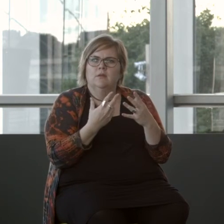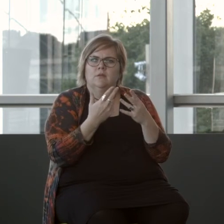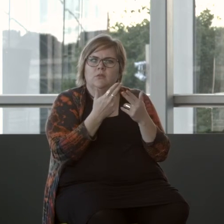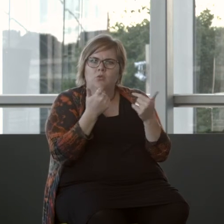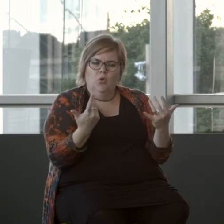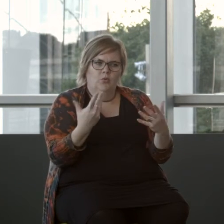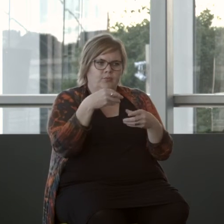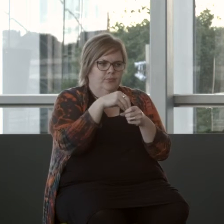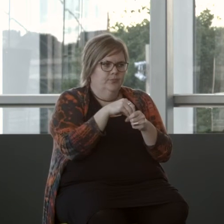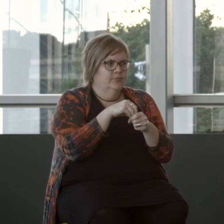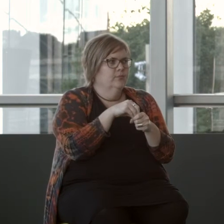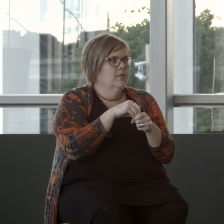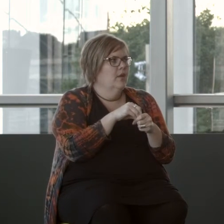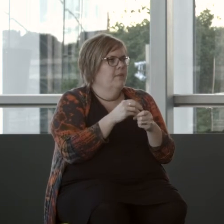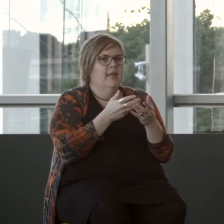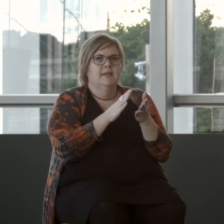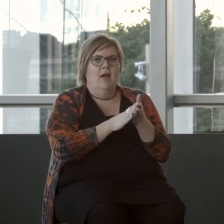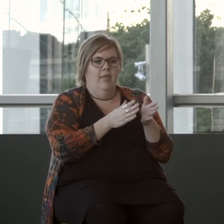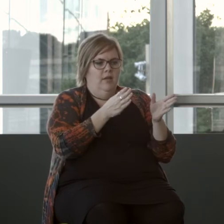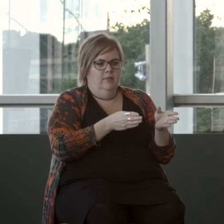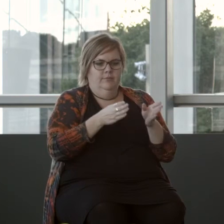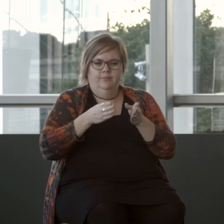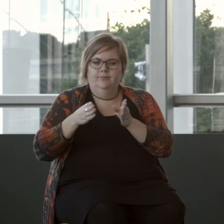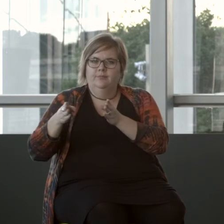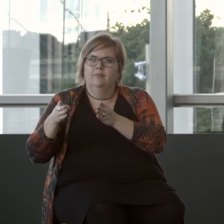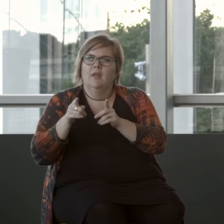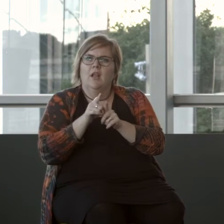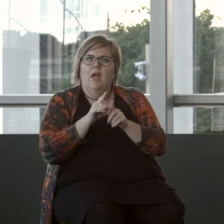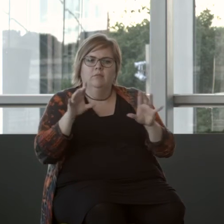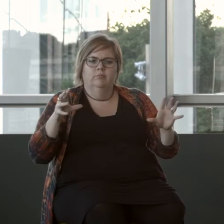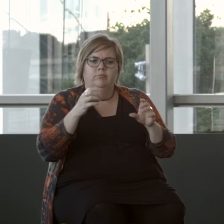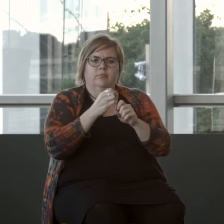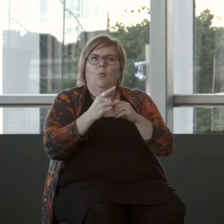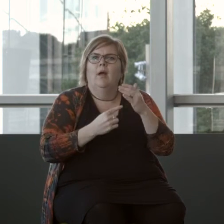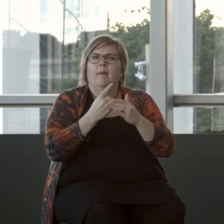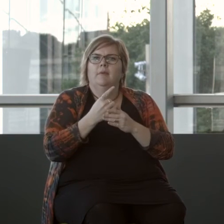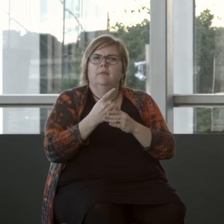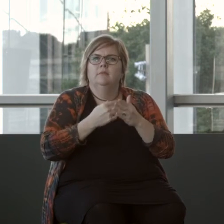move it along and create a meta, like a mini version of what's going on